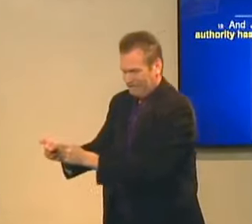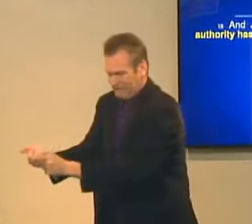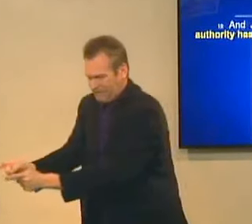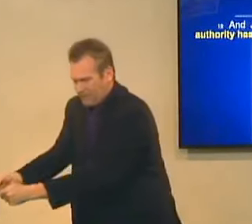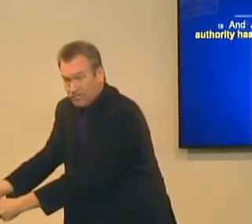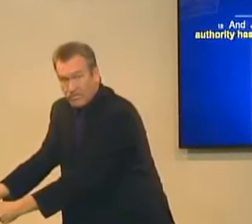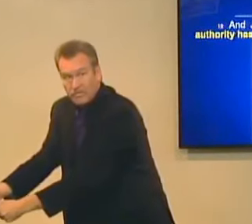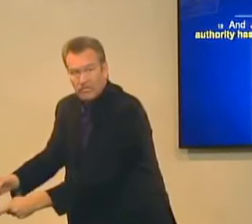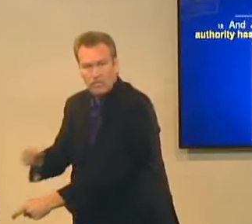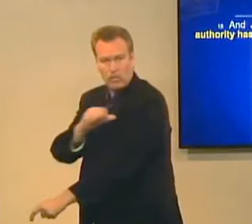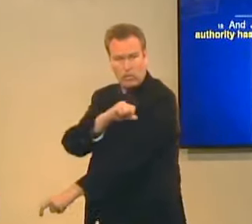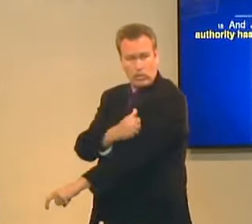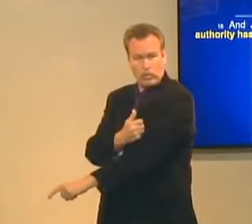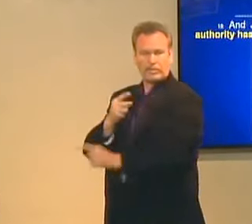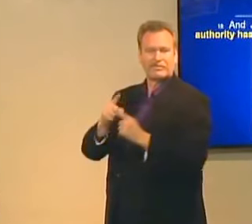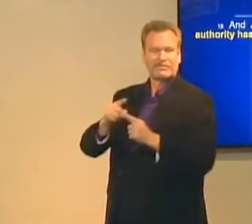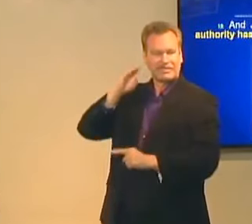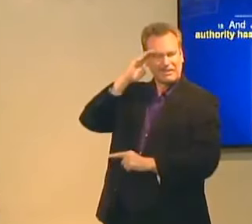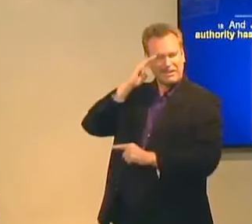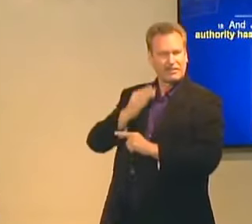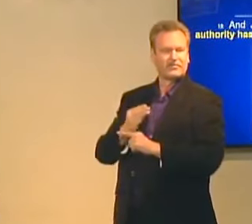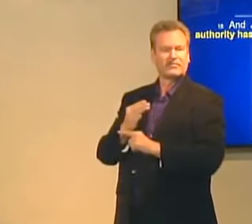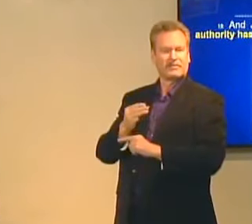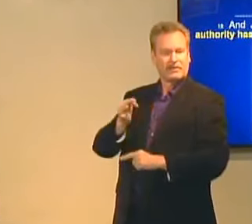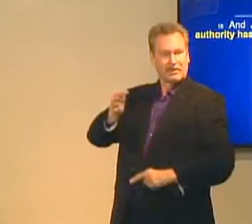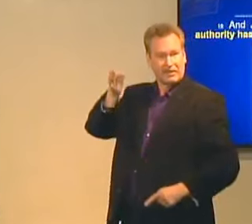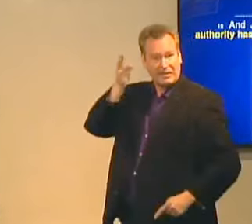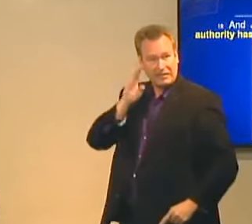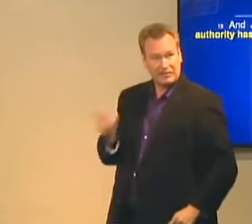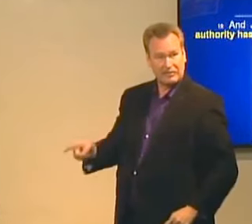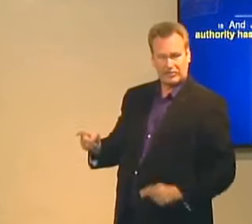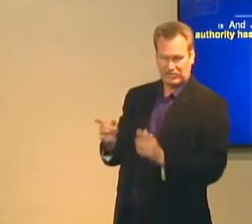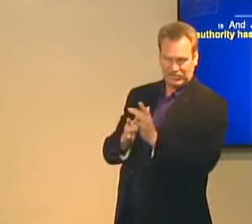Everything has been given to Jesus Christ. He has the authority as the Son of God.